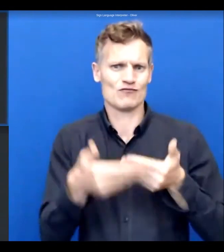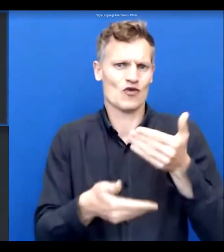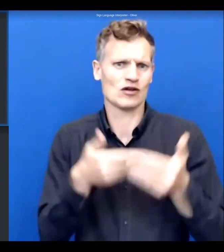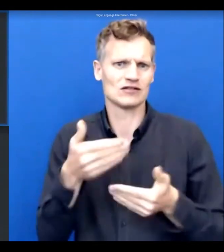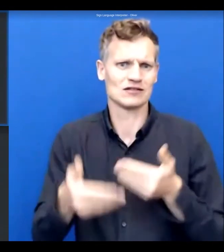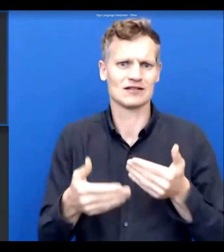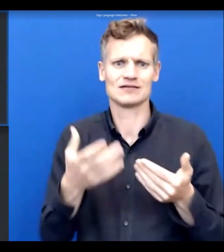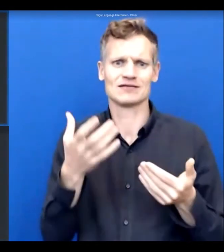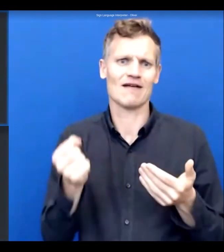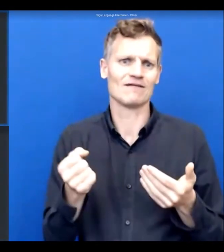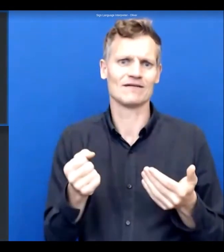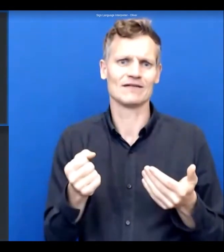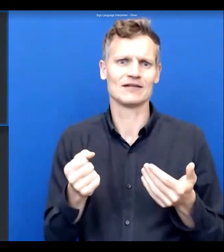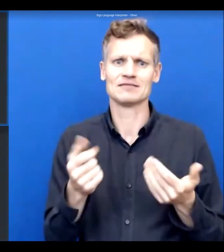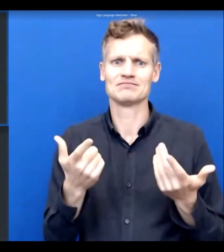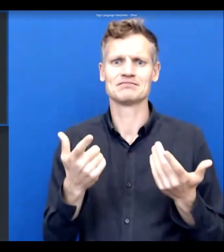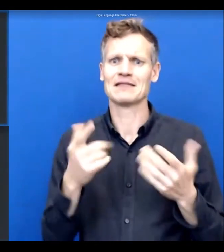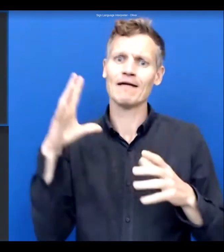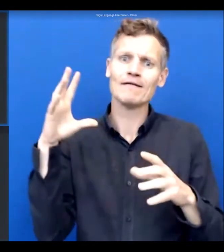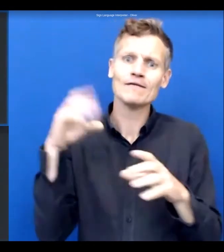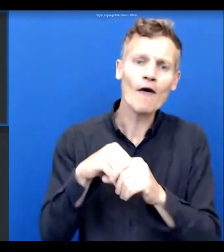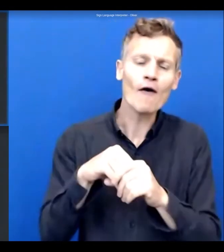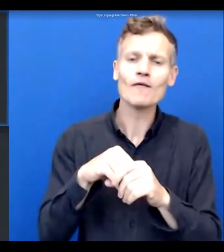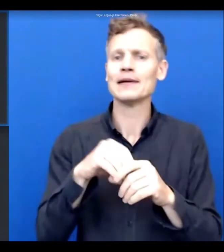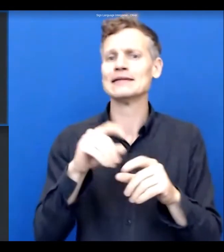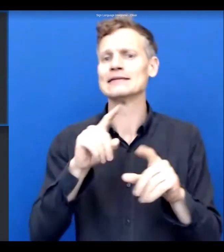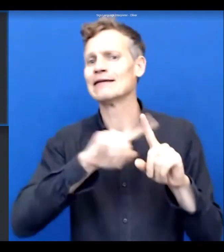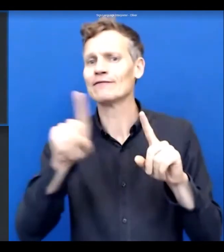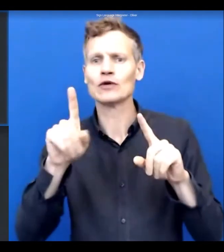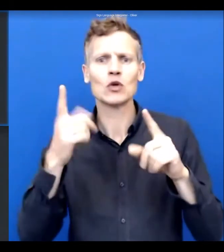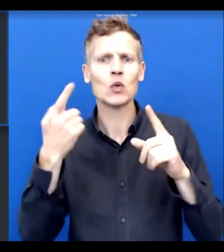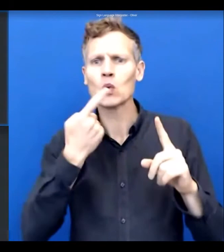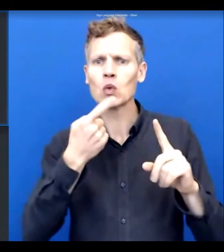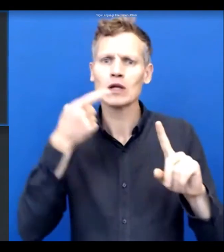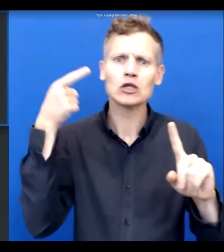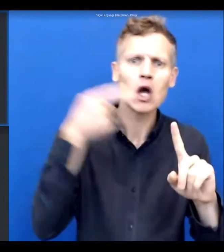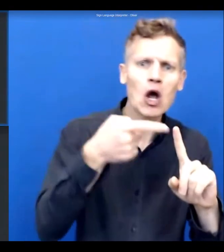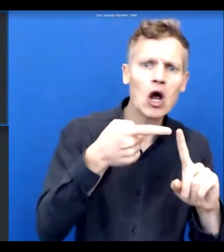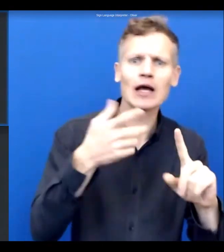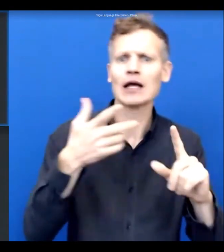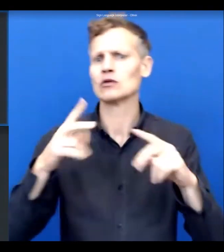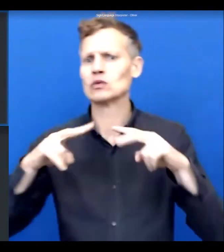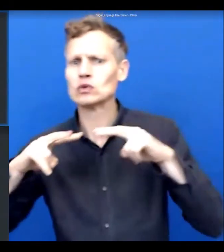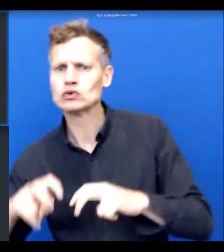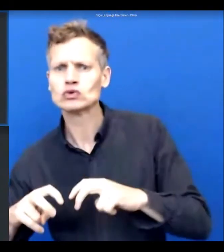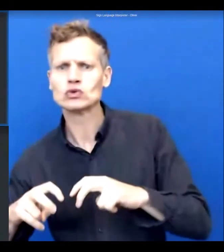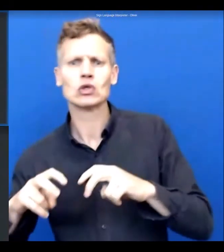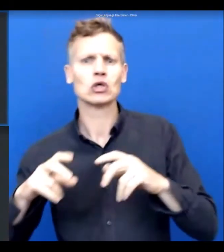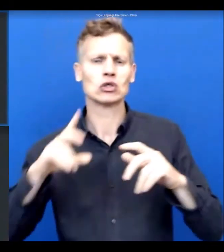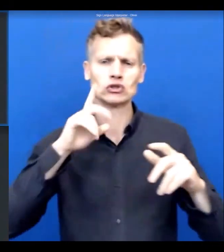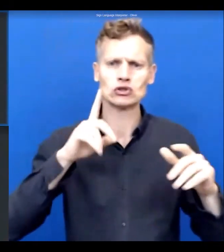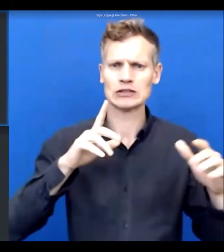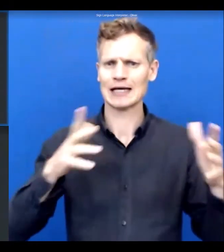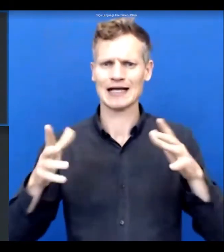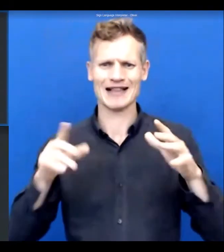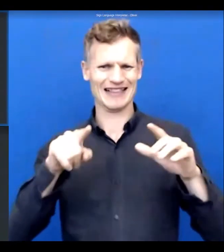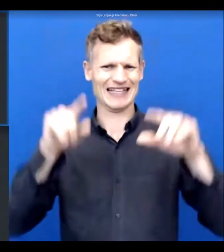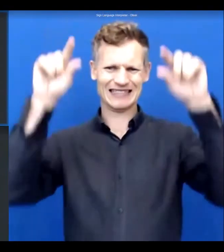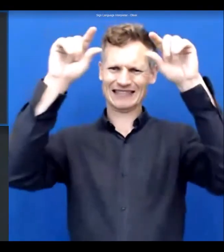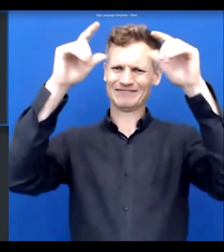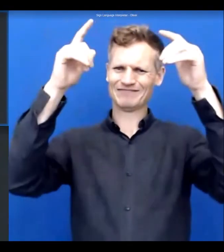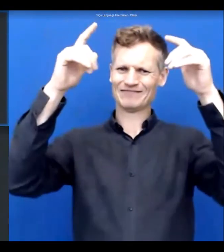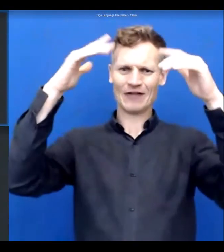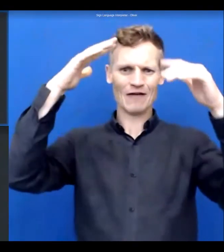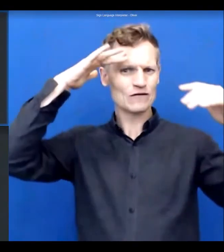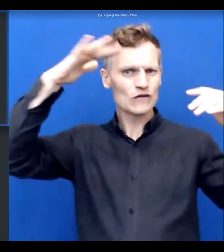stakeholder involvement, main target, type of research. And I think that in this framework, having different European